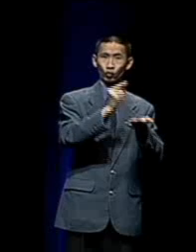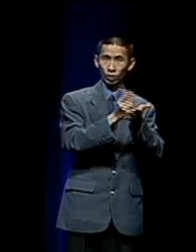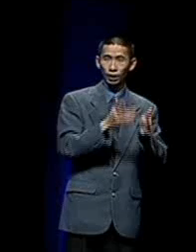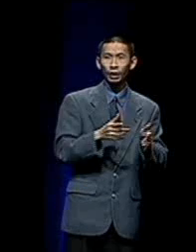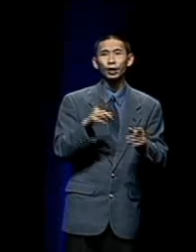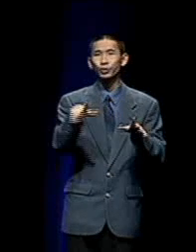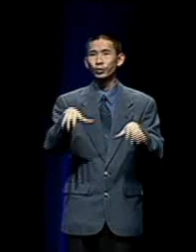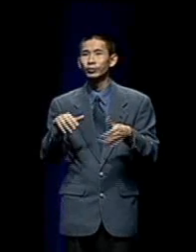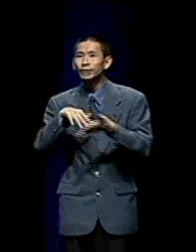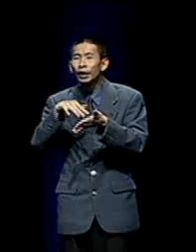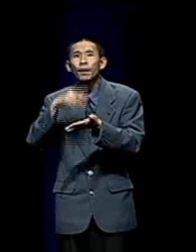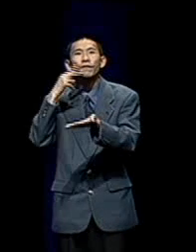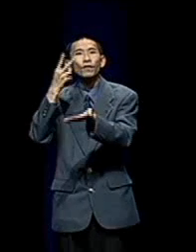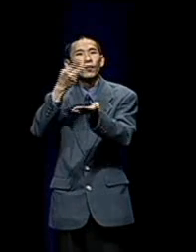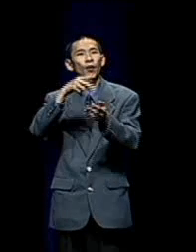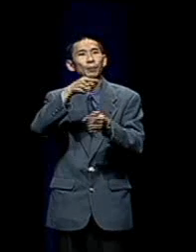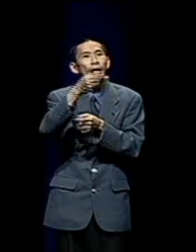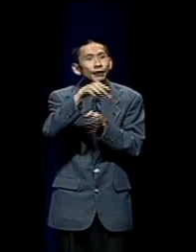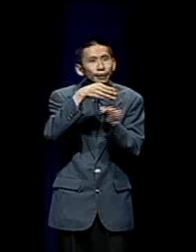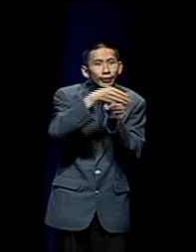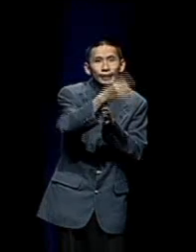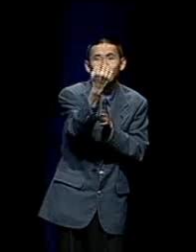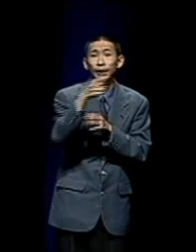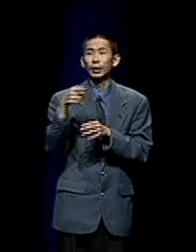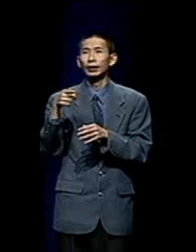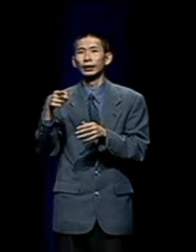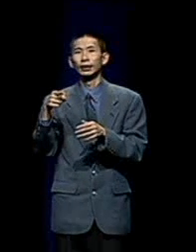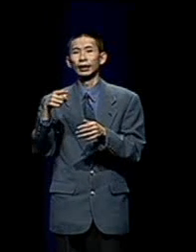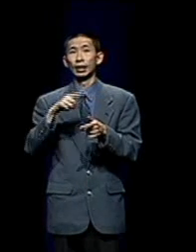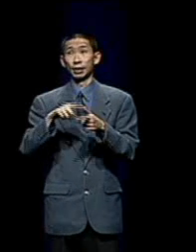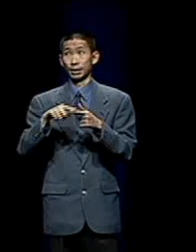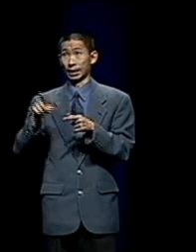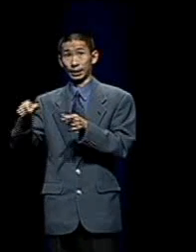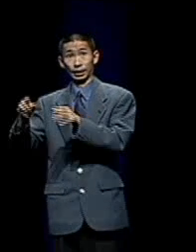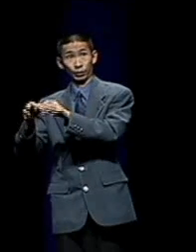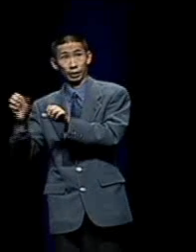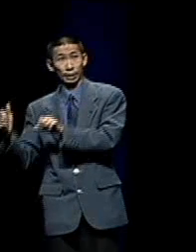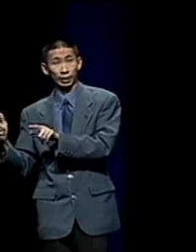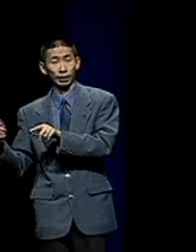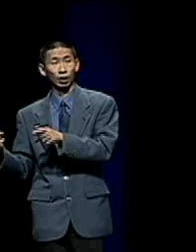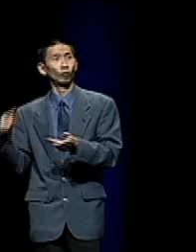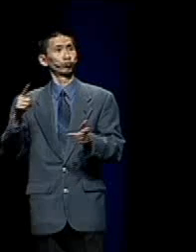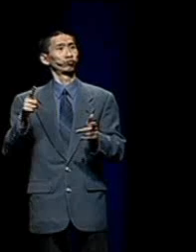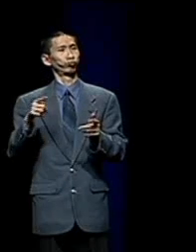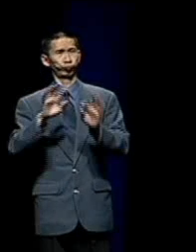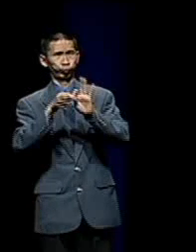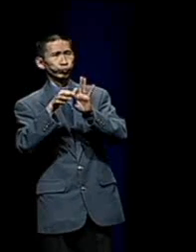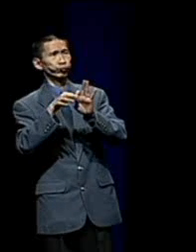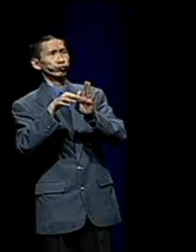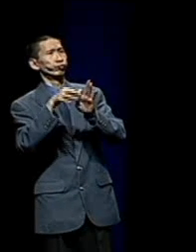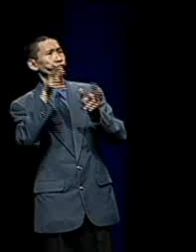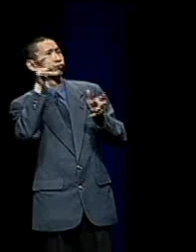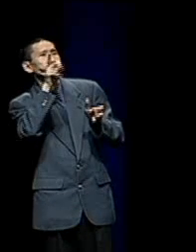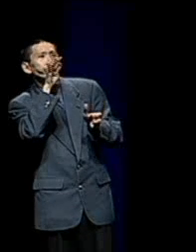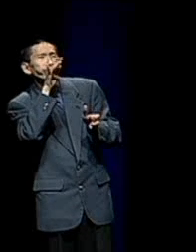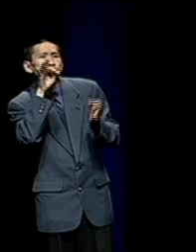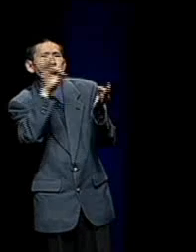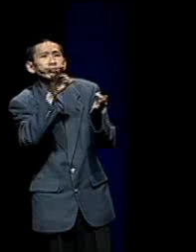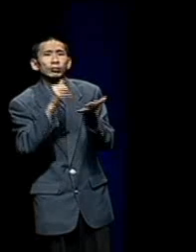something, that these people can stand up and help you defend your graduate thesis, okay? That's